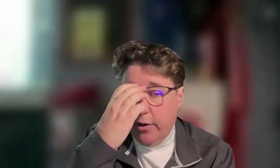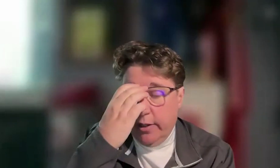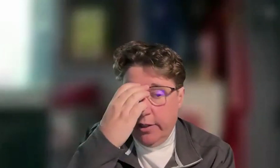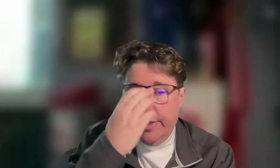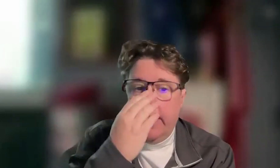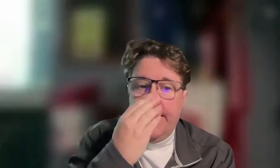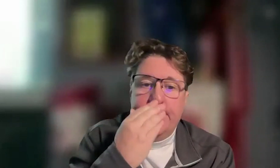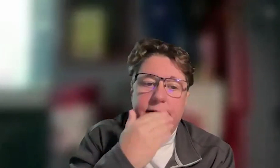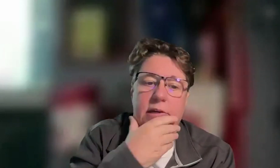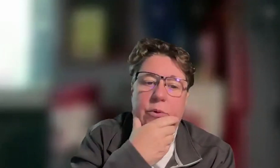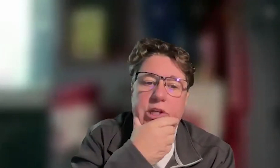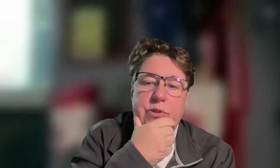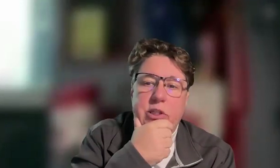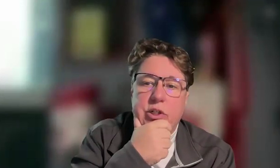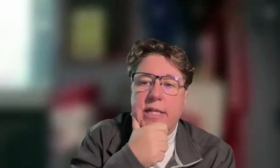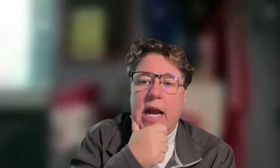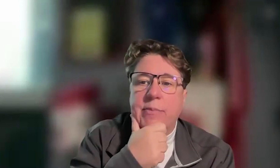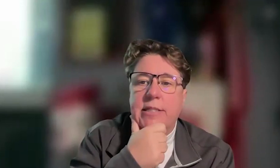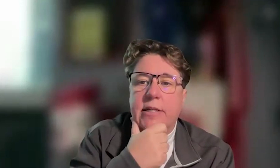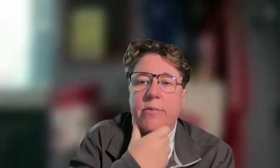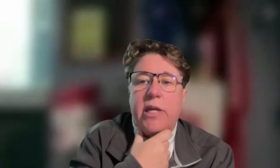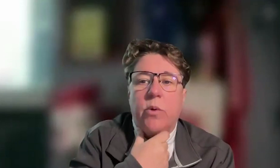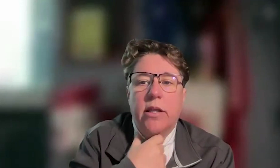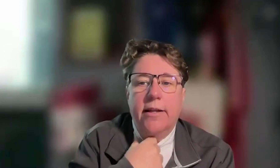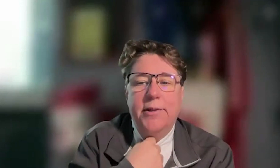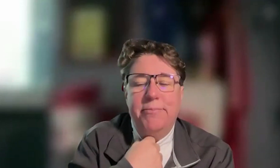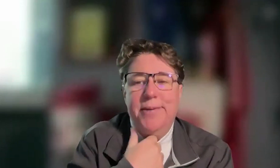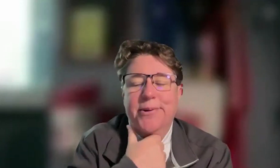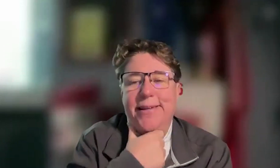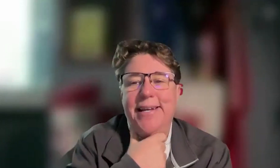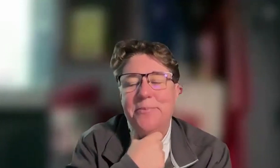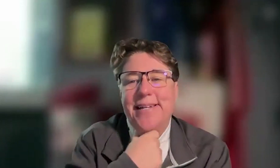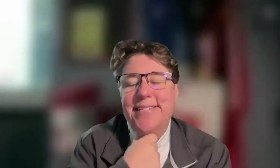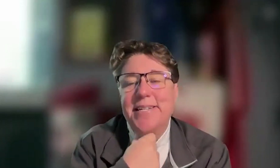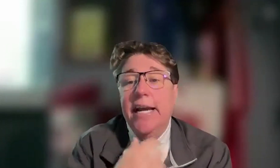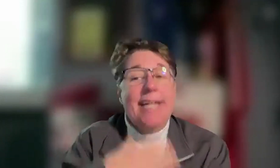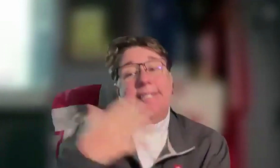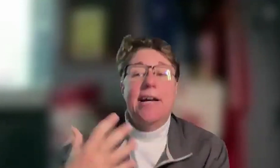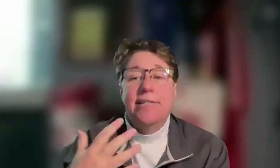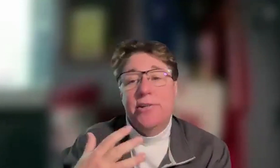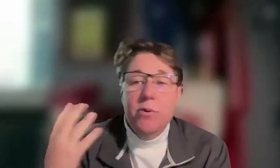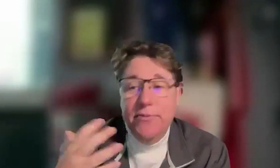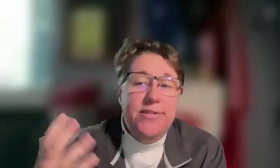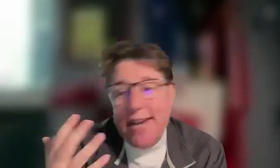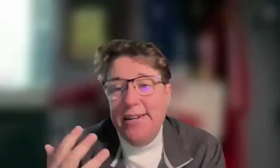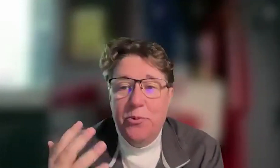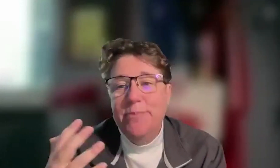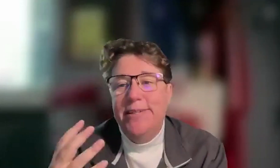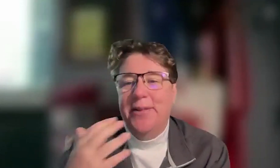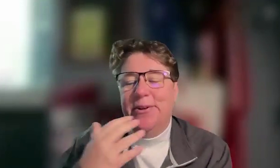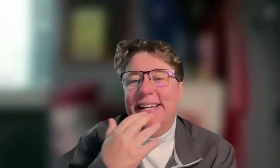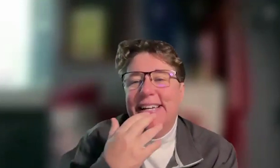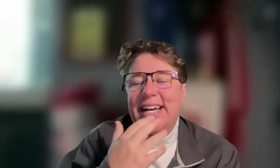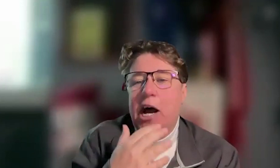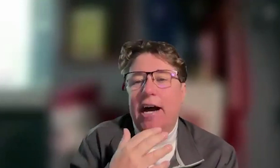want to push back on a little bit, is, the use of the terms commons doesn't mean what a lot of people think it means. It's not just a group of you standing in a